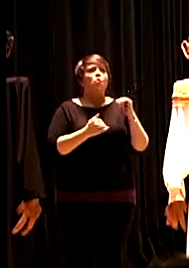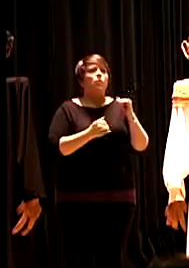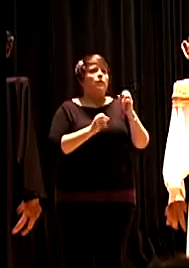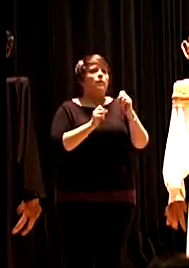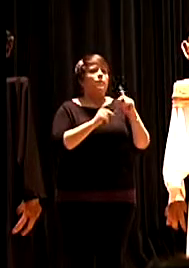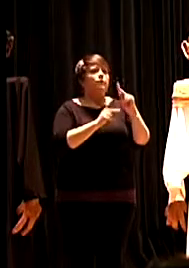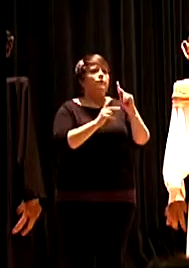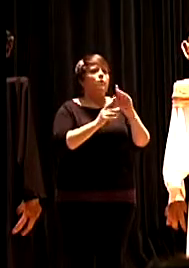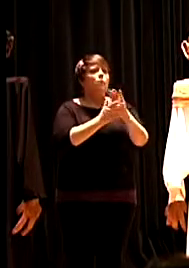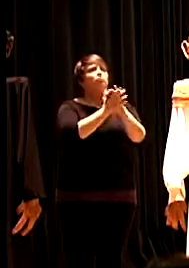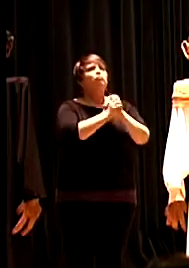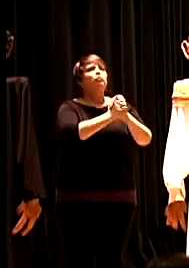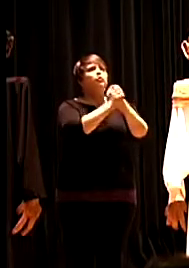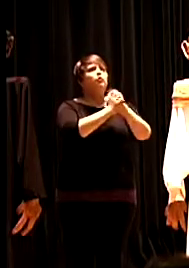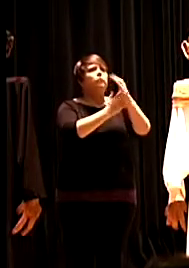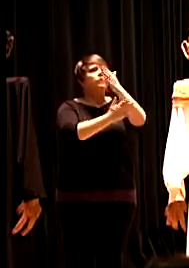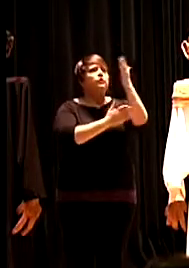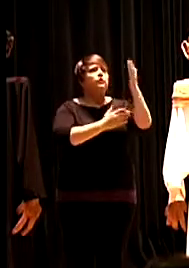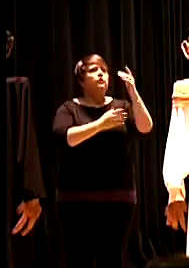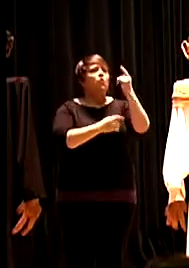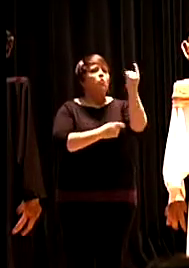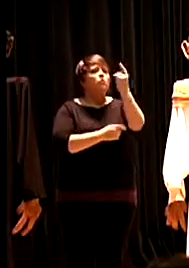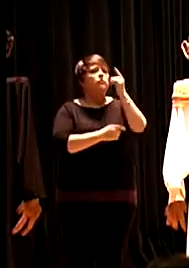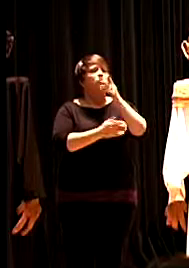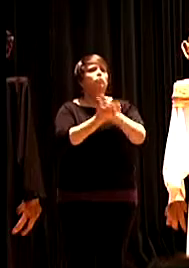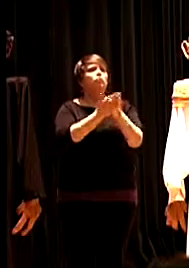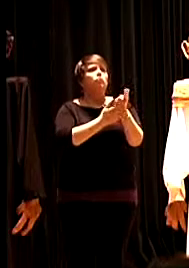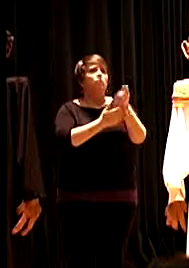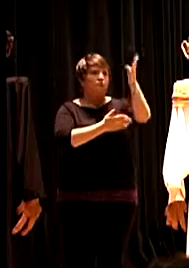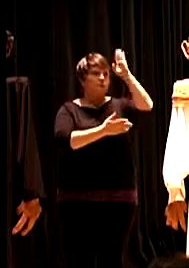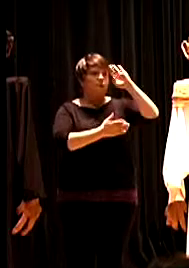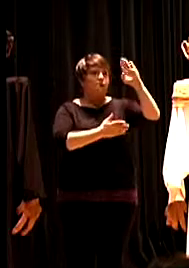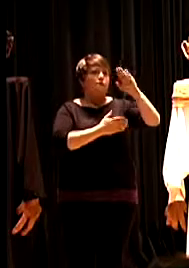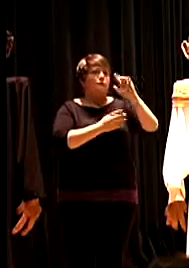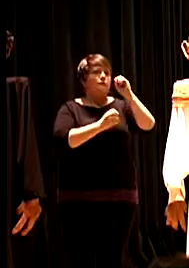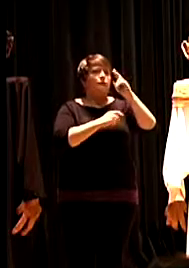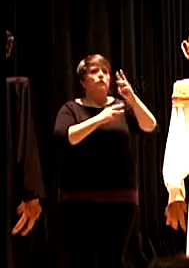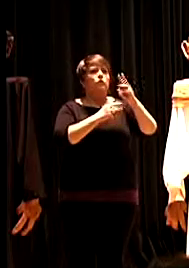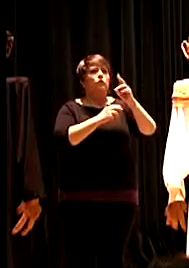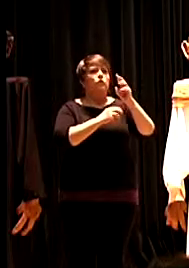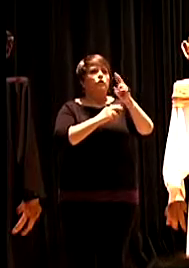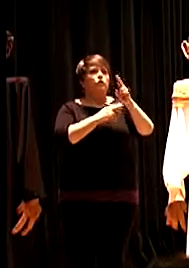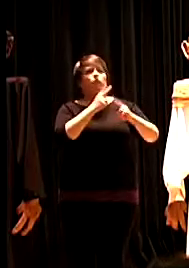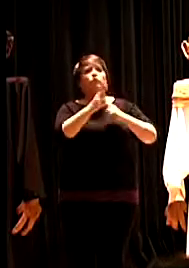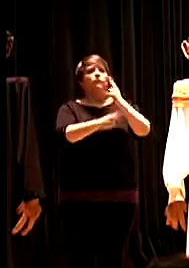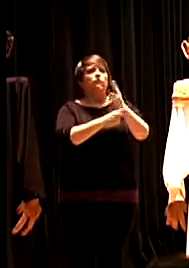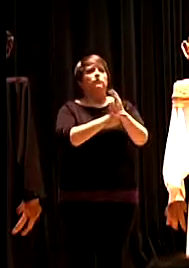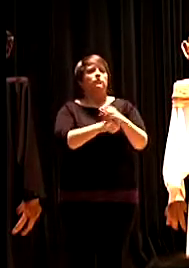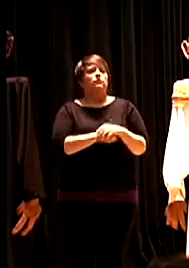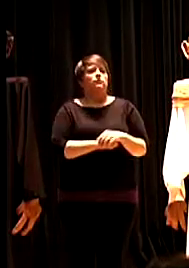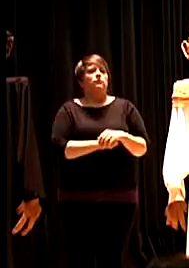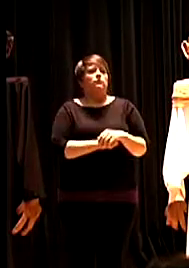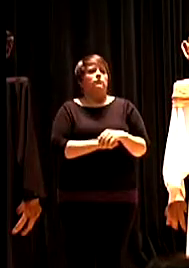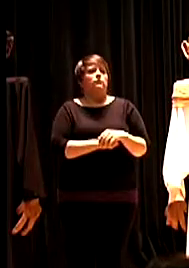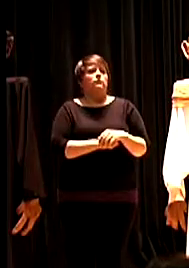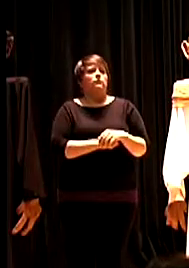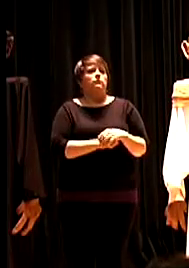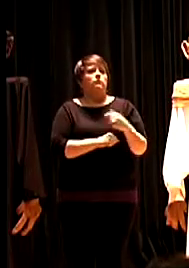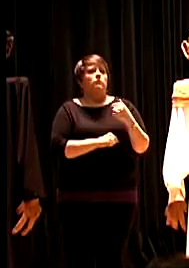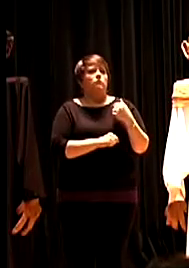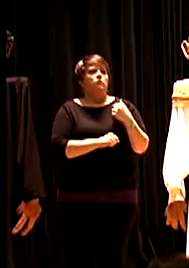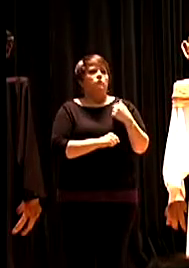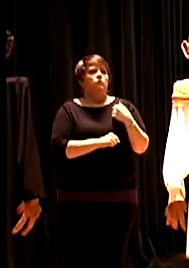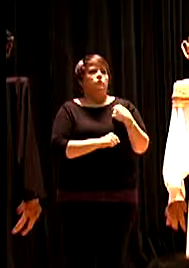to worship thee, the only true God of the universe. We come to thee